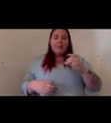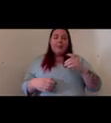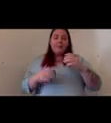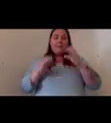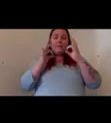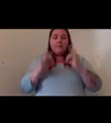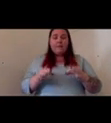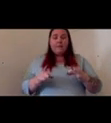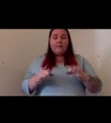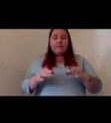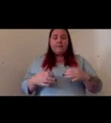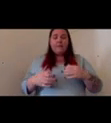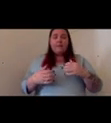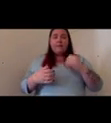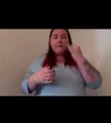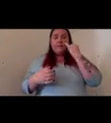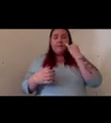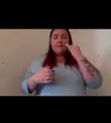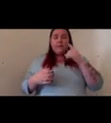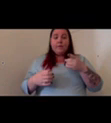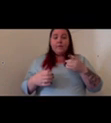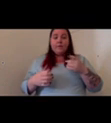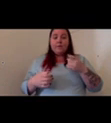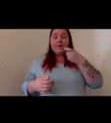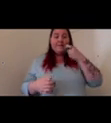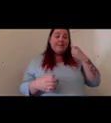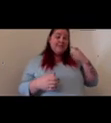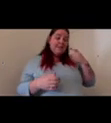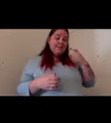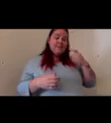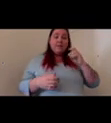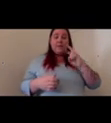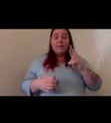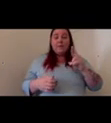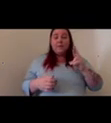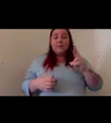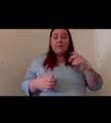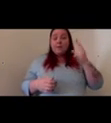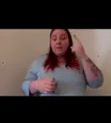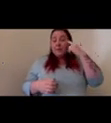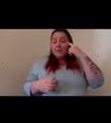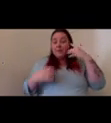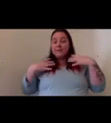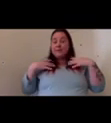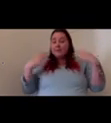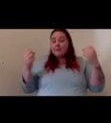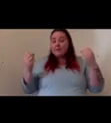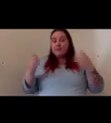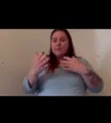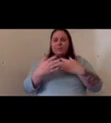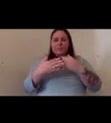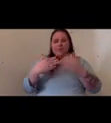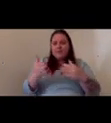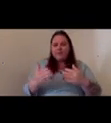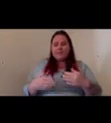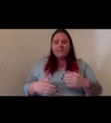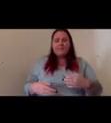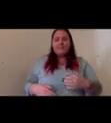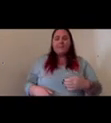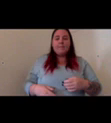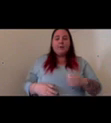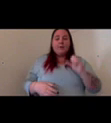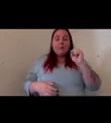have intake, an interview, where they decide if you are an addict or if it's mental health